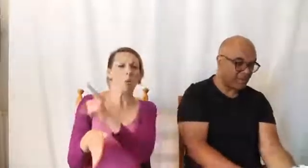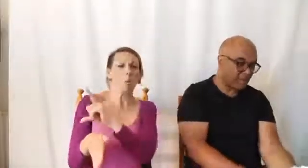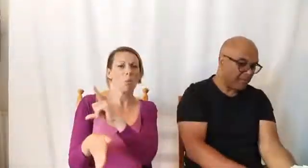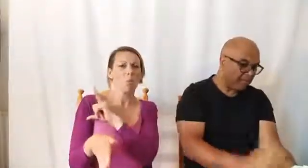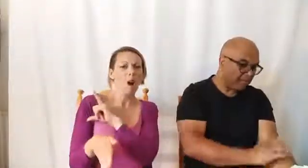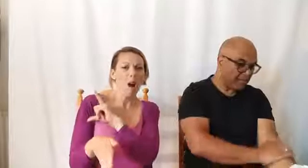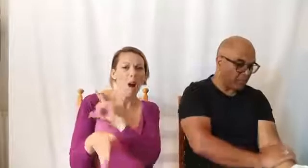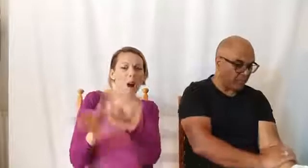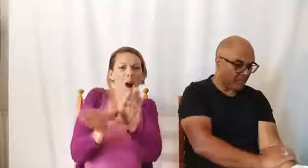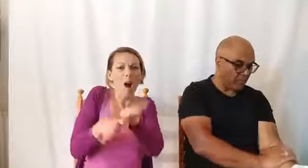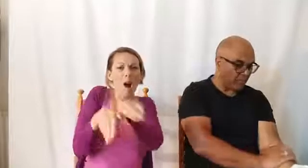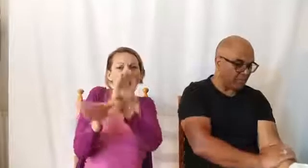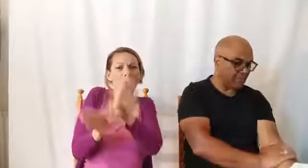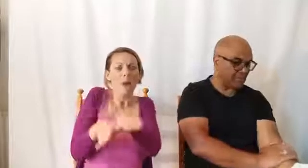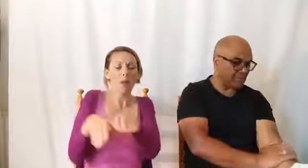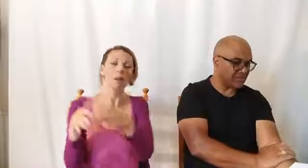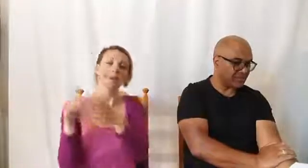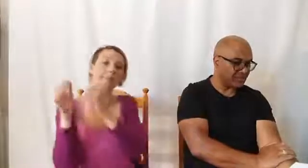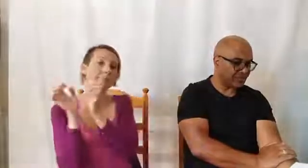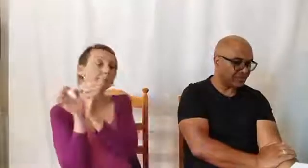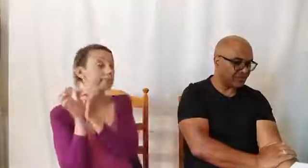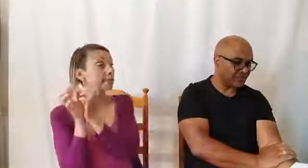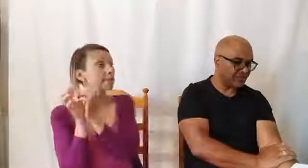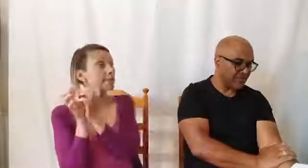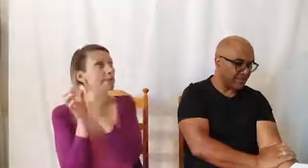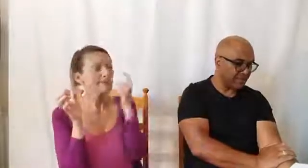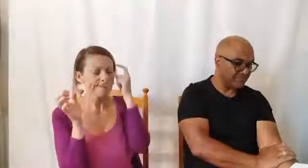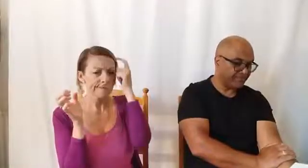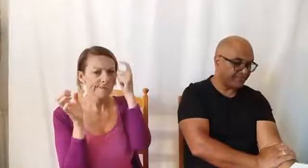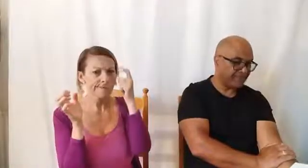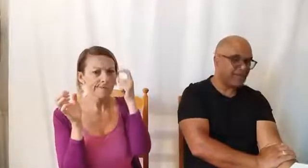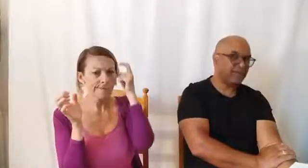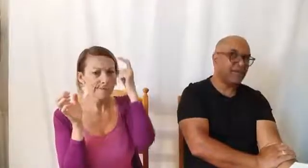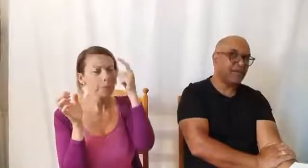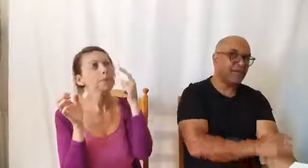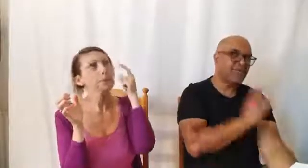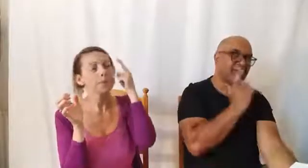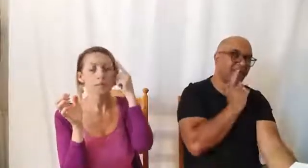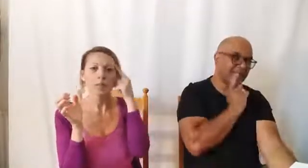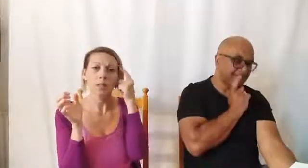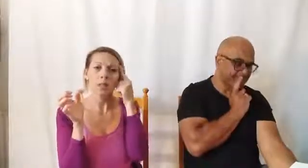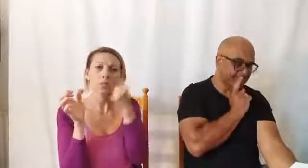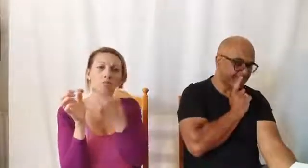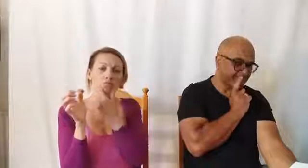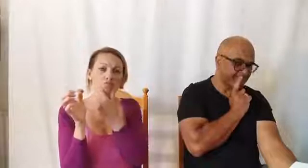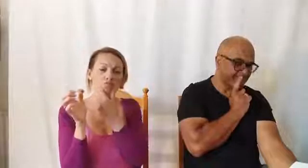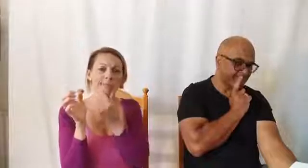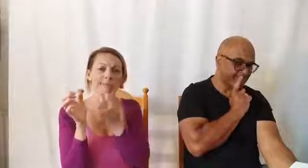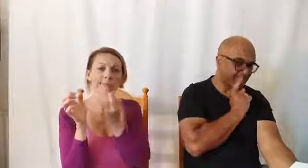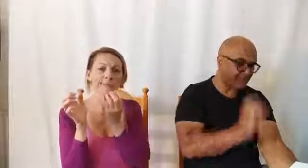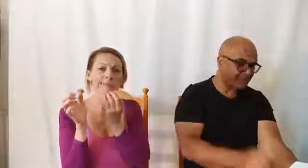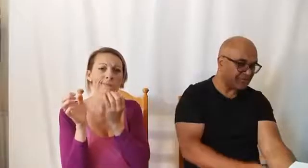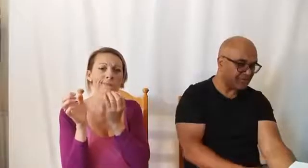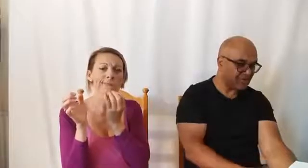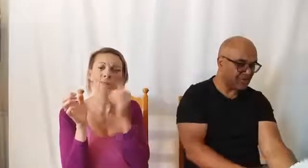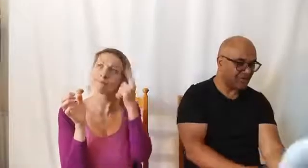Ben thought about what Wendy had asked him for a minute, and then for another. And after some time,